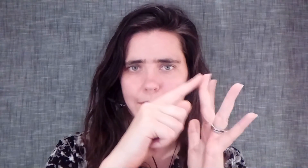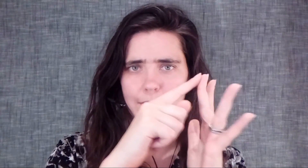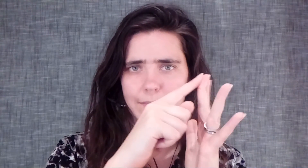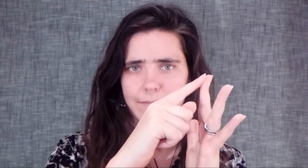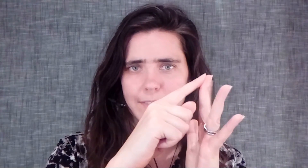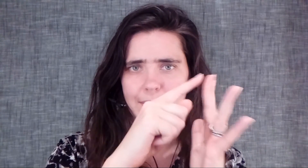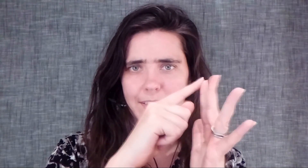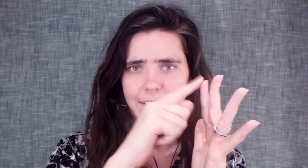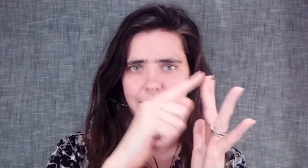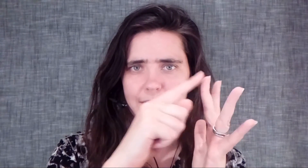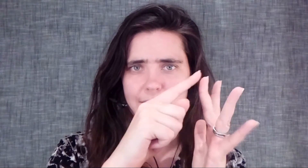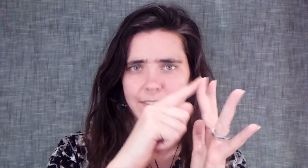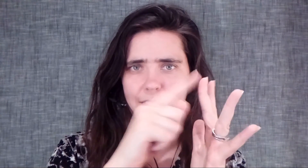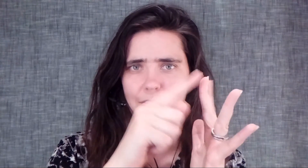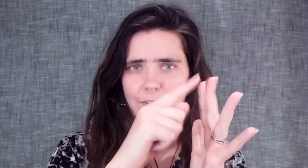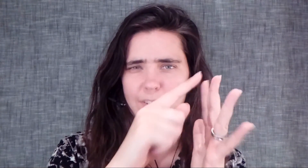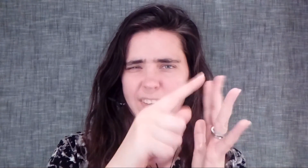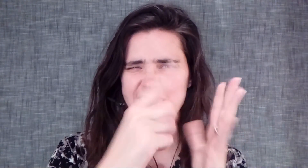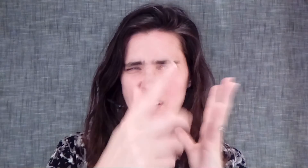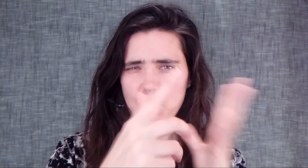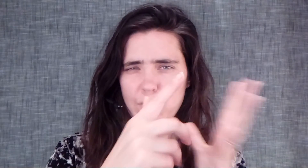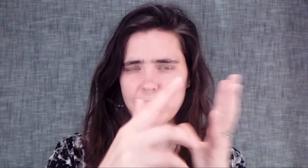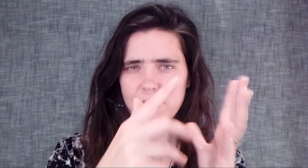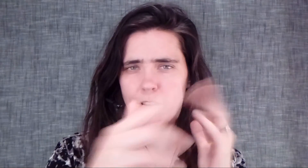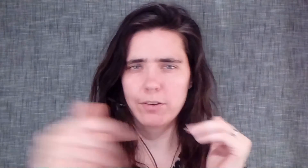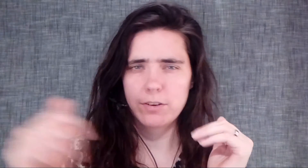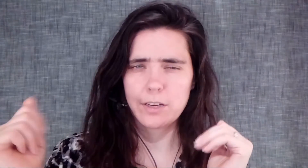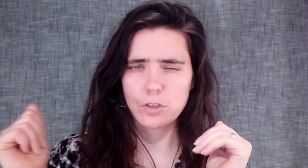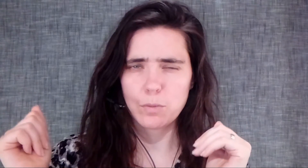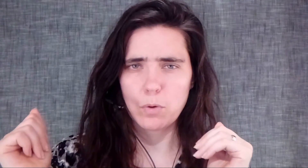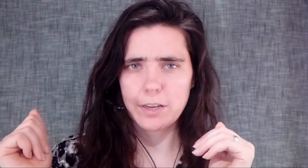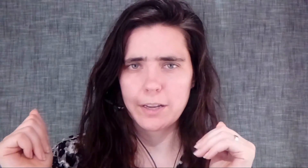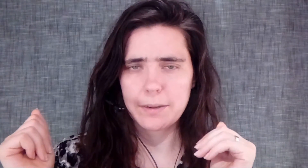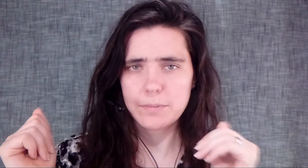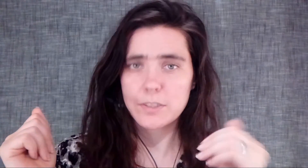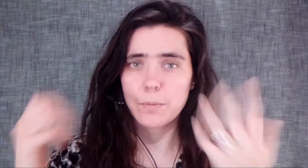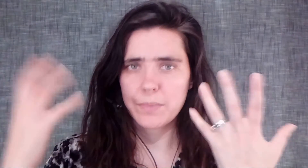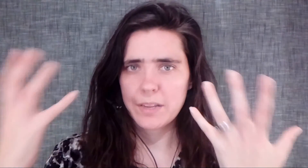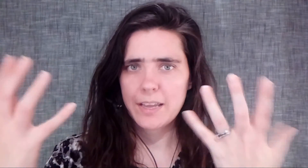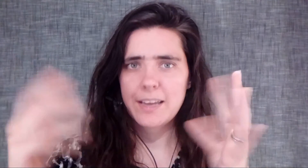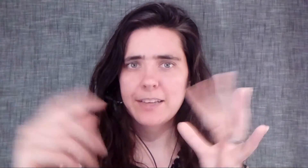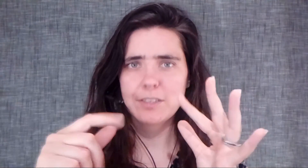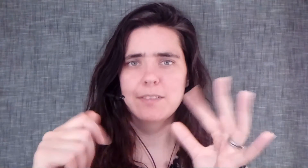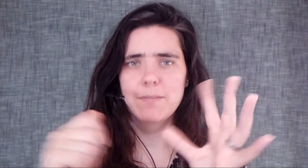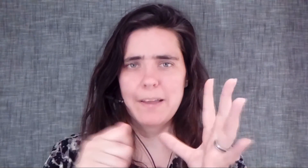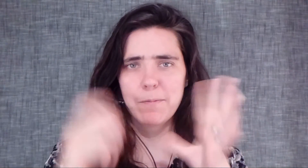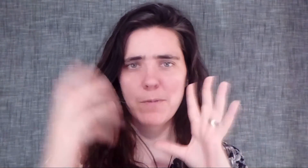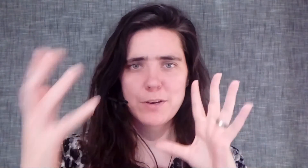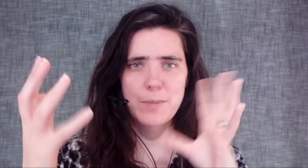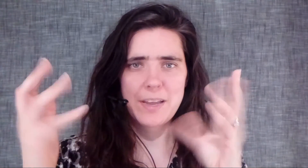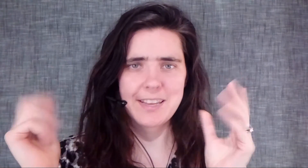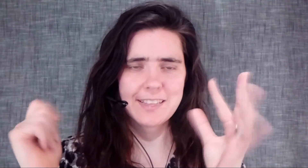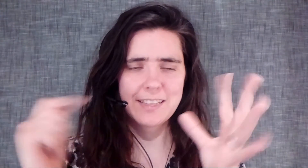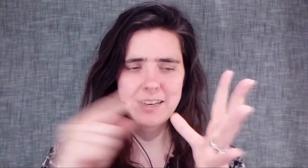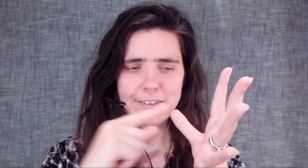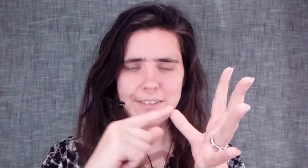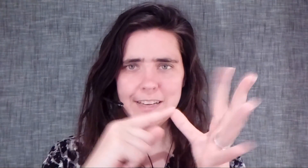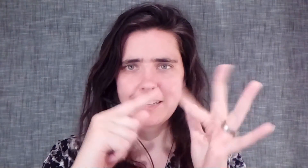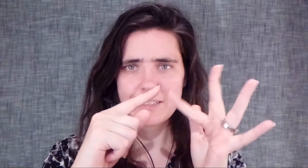kind of in there and it's a lot harder to tell which finger you're actually pointing at. So just, when you're making the letter, just make